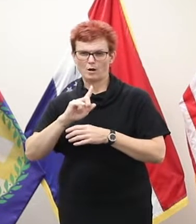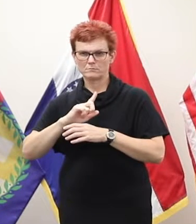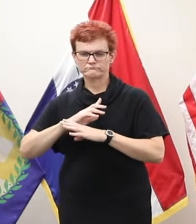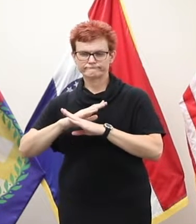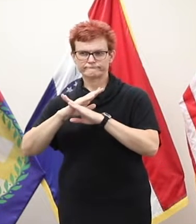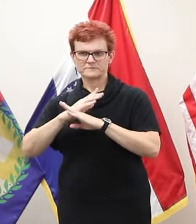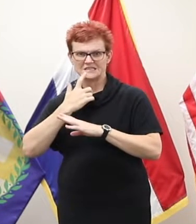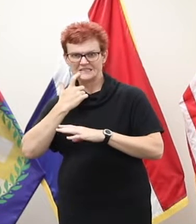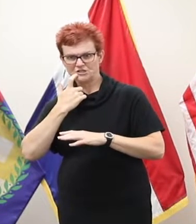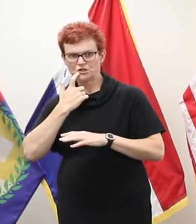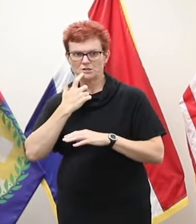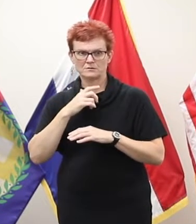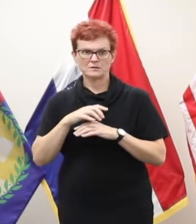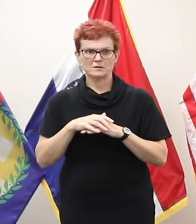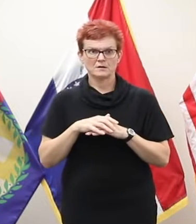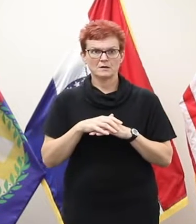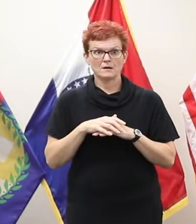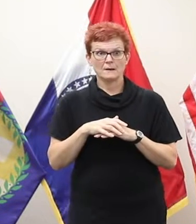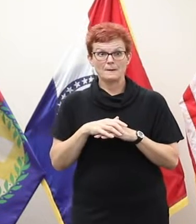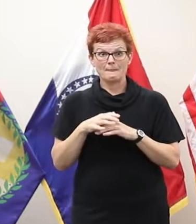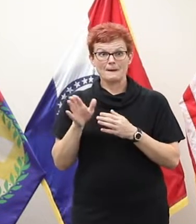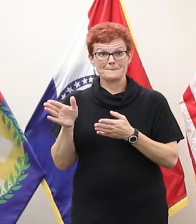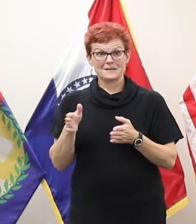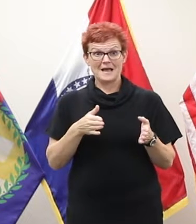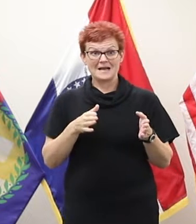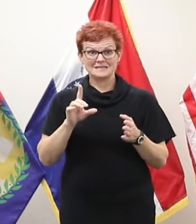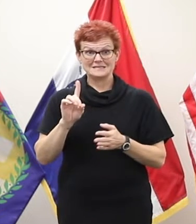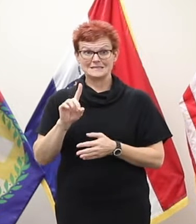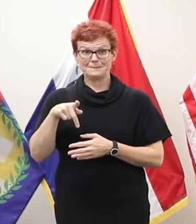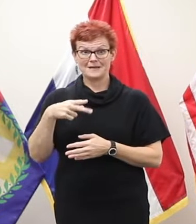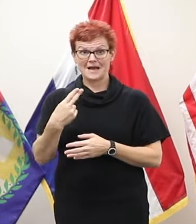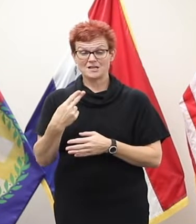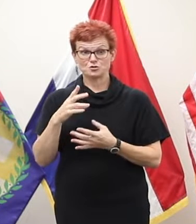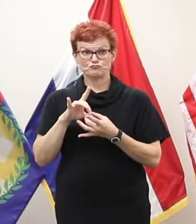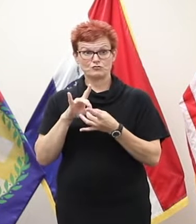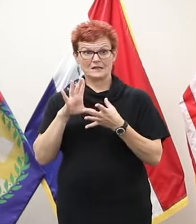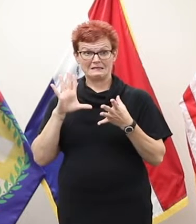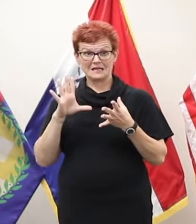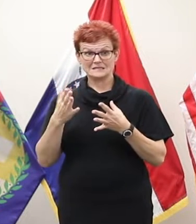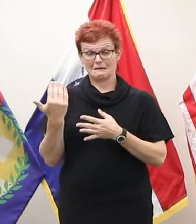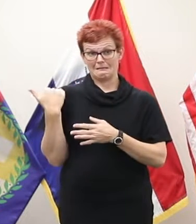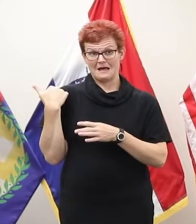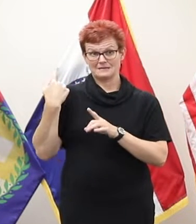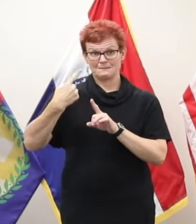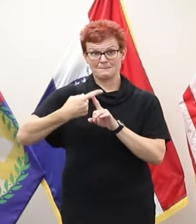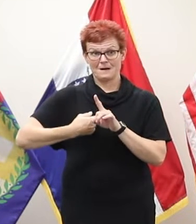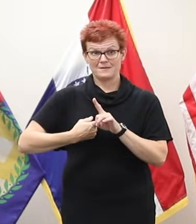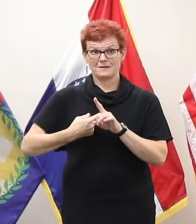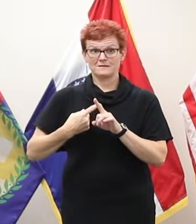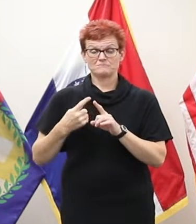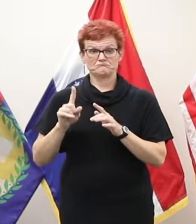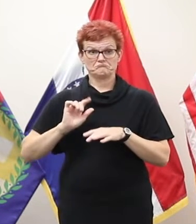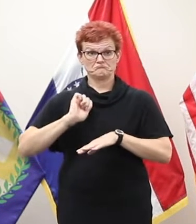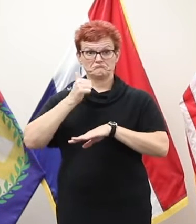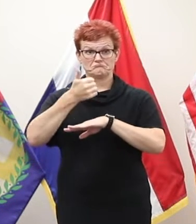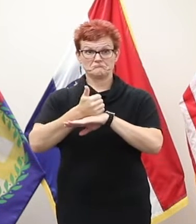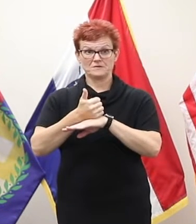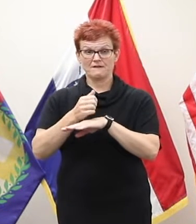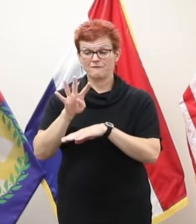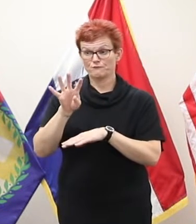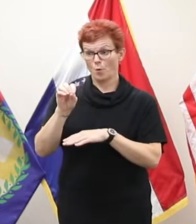plan that the Department of Public Health released last month came with input from nearly 40 partners, including the St. Louis City Health